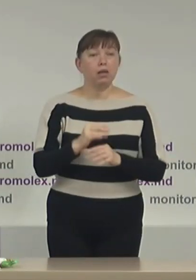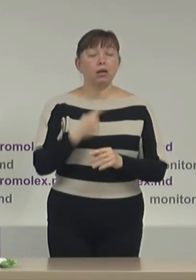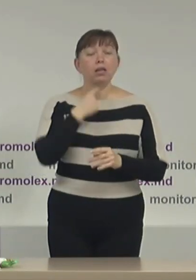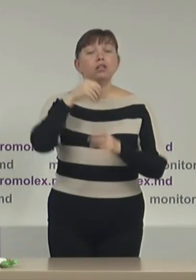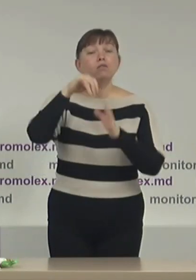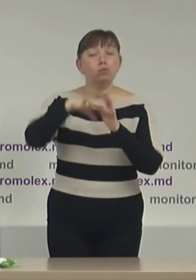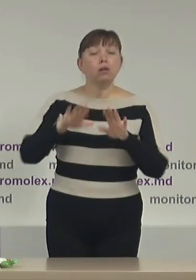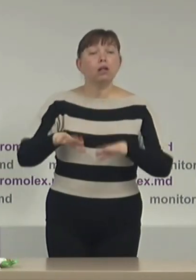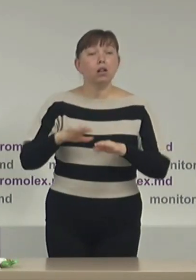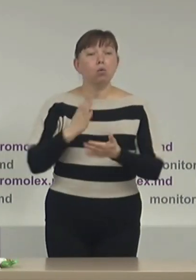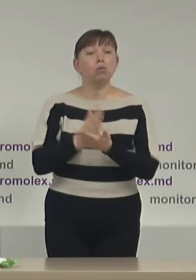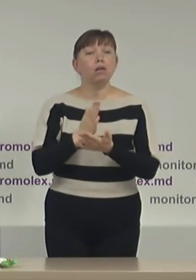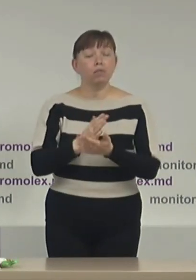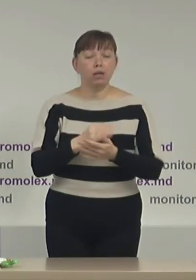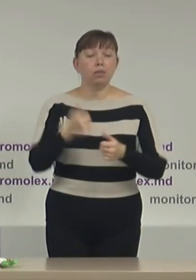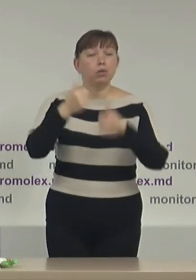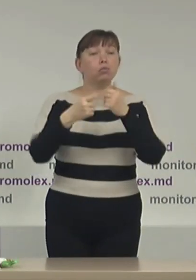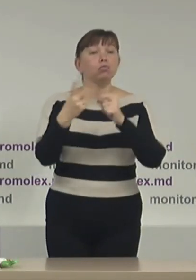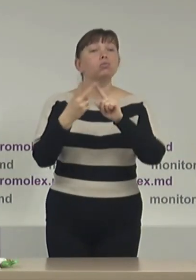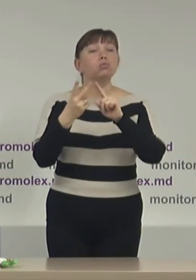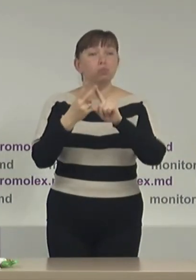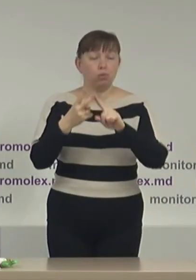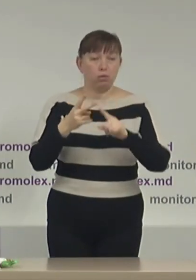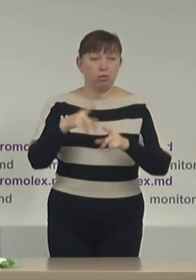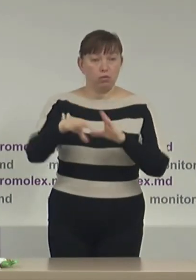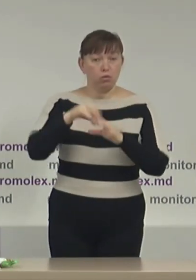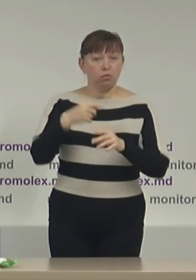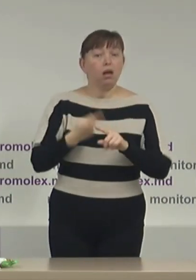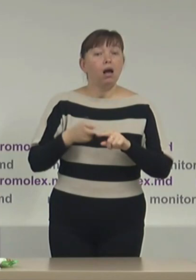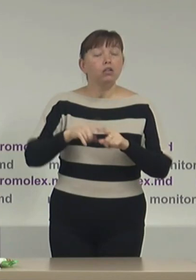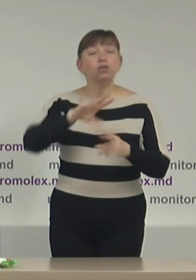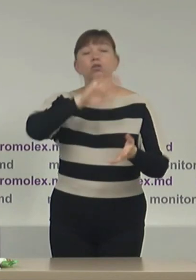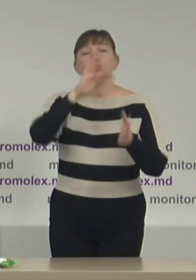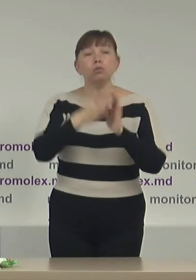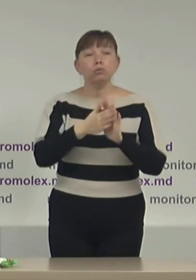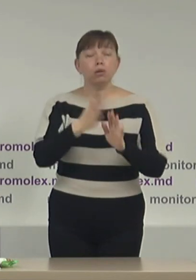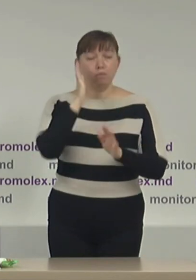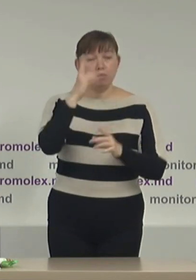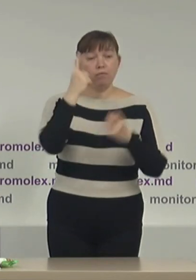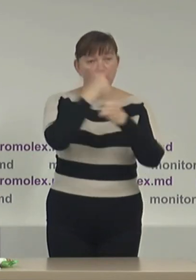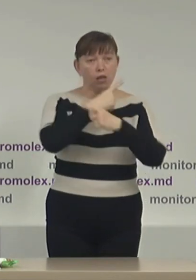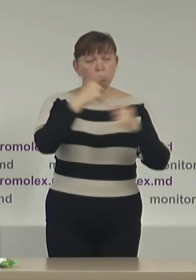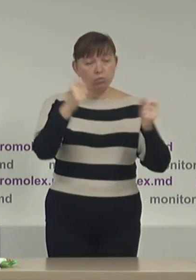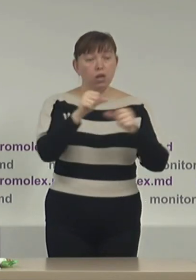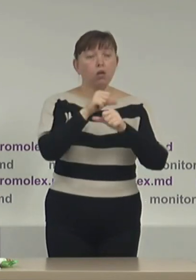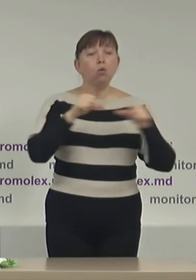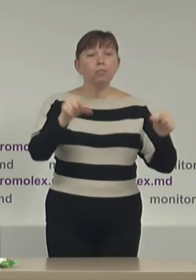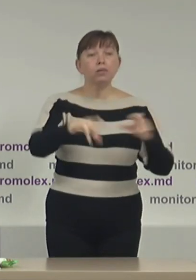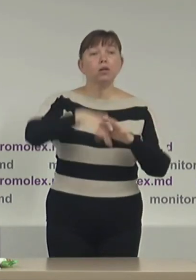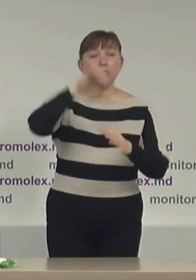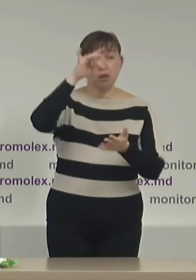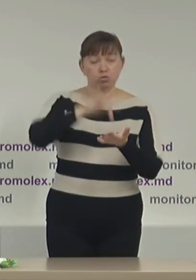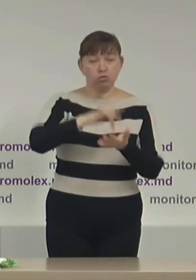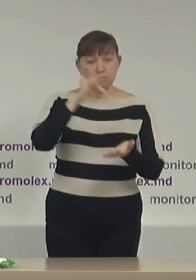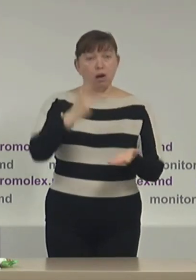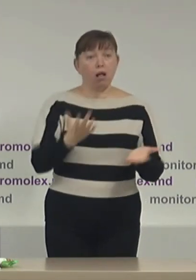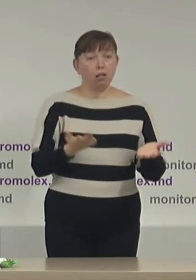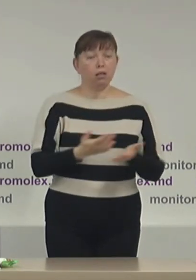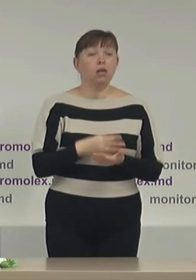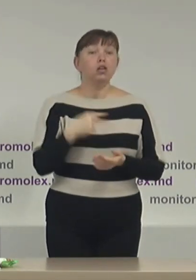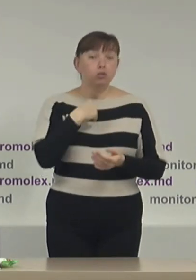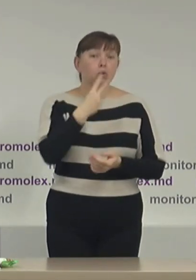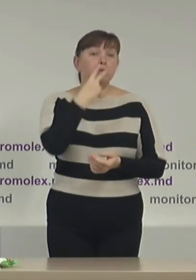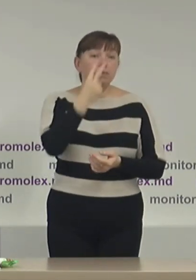already an increasing number of requests for the second round of elections. Hopefully, the total numbers will